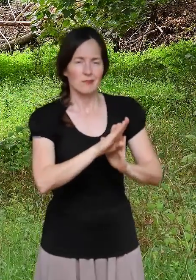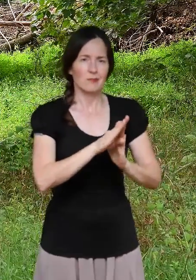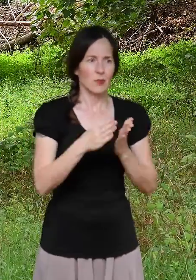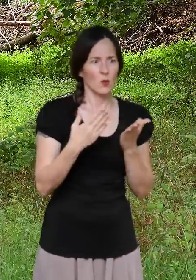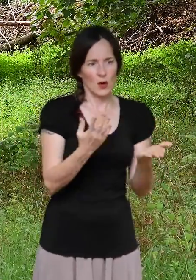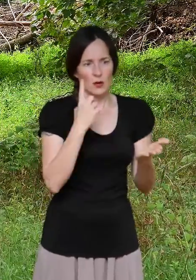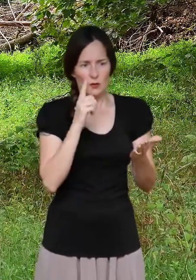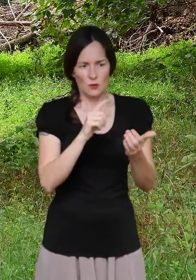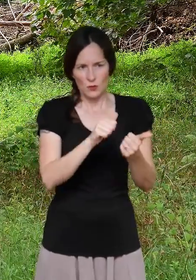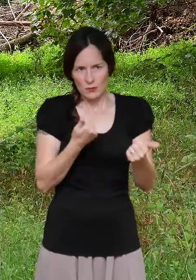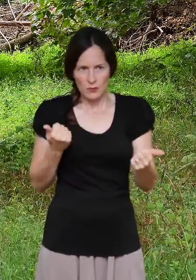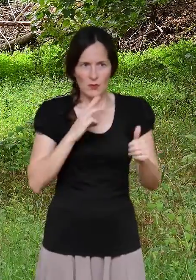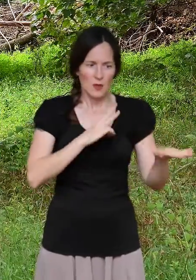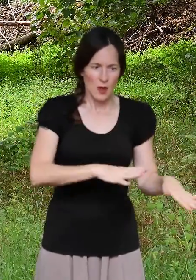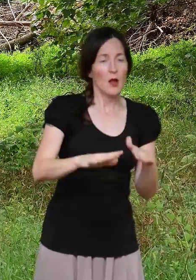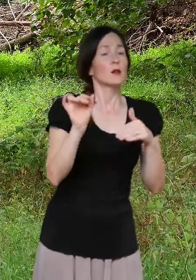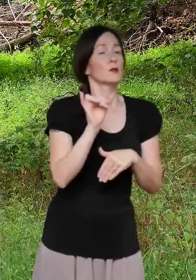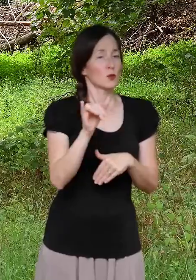system.